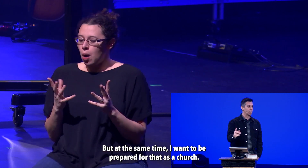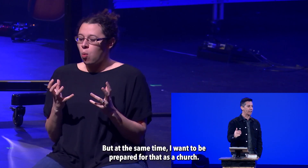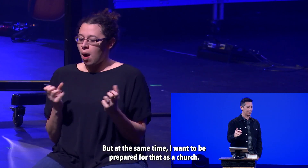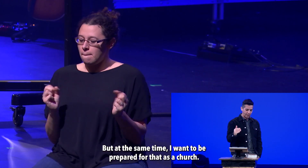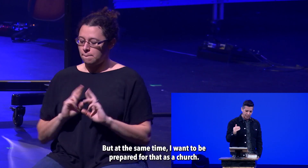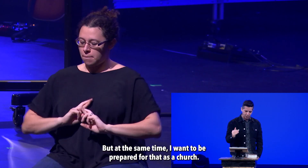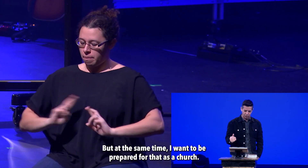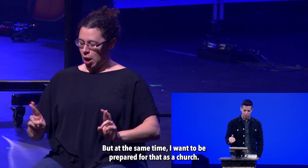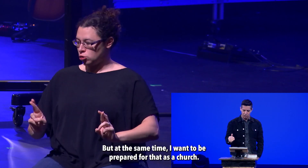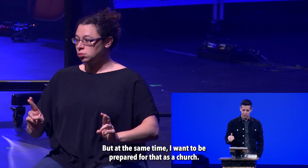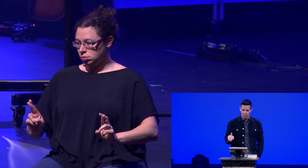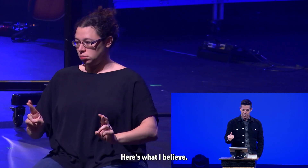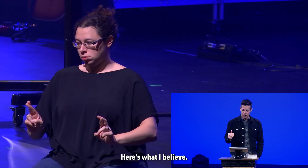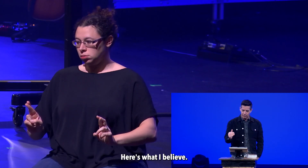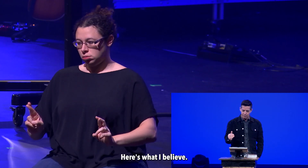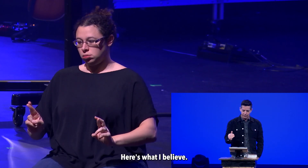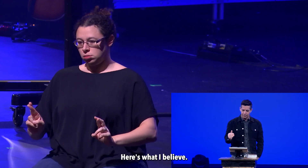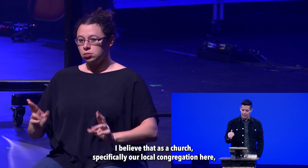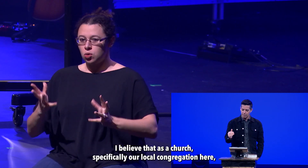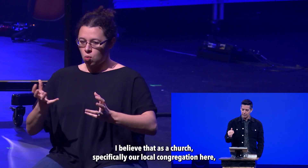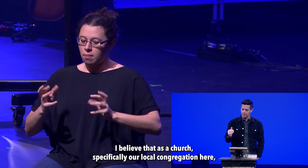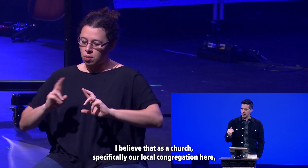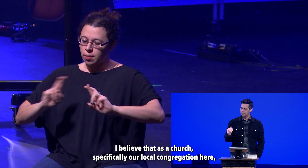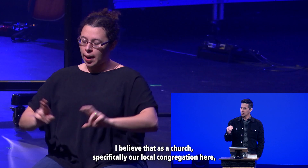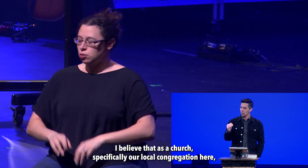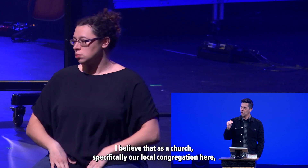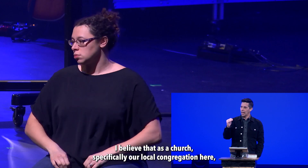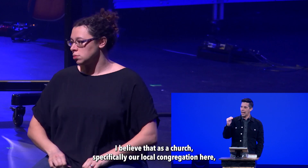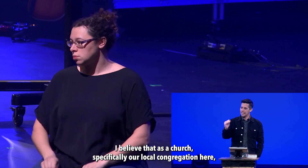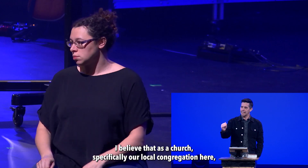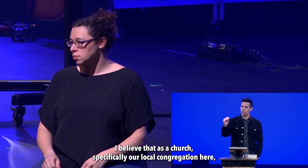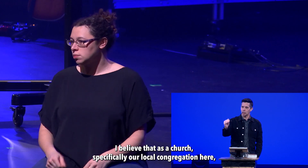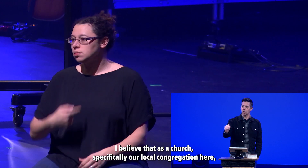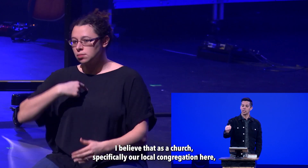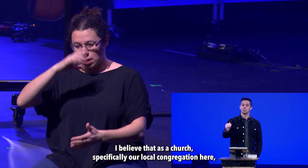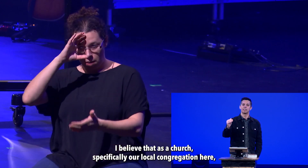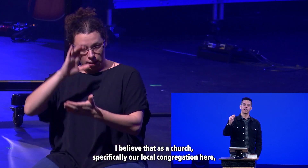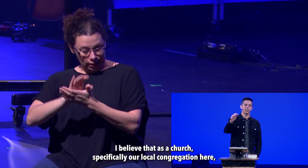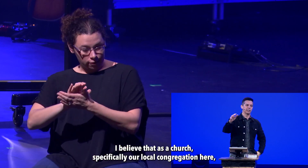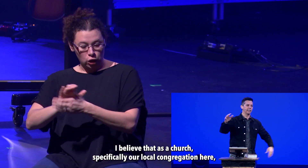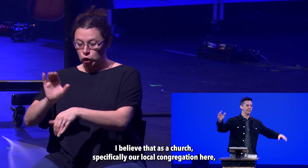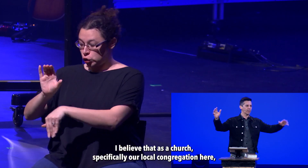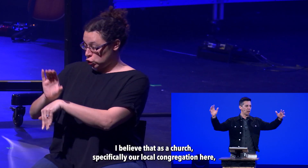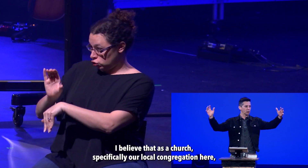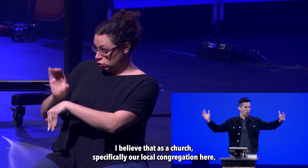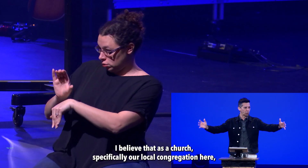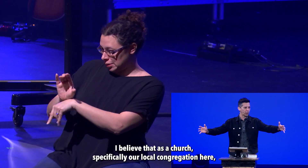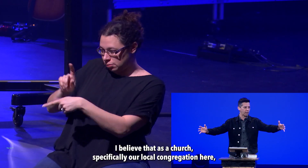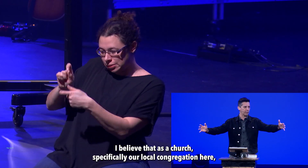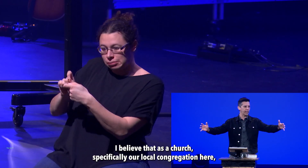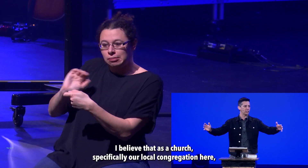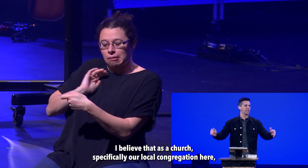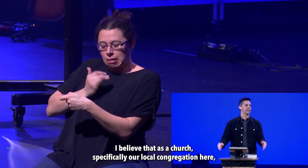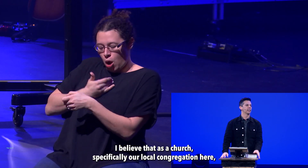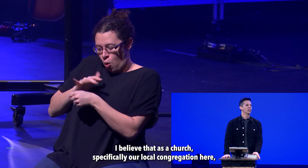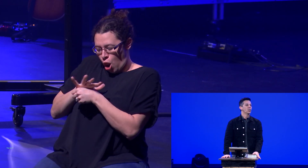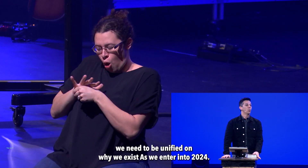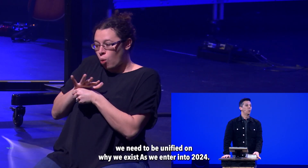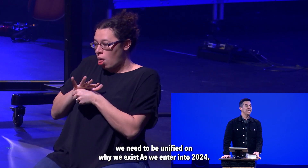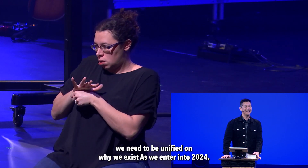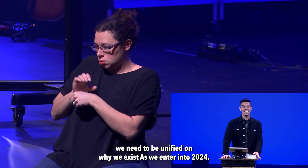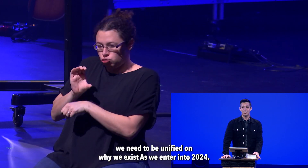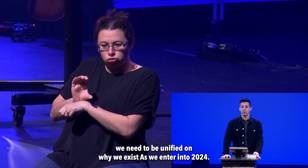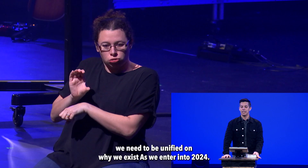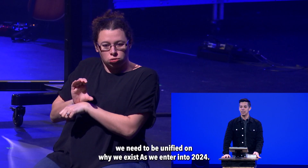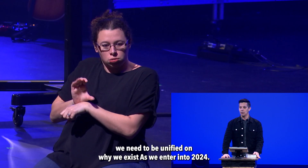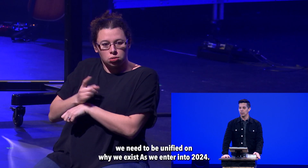prepared for that as a church. Here's what I believe. I believe that as a church, specifically our local congregation here,